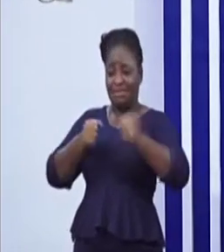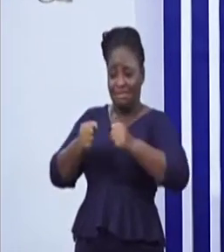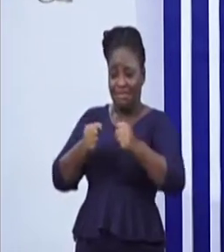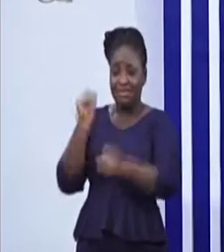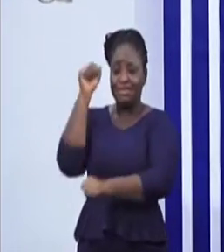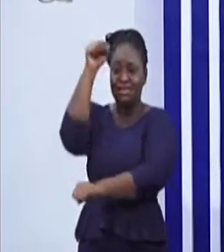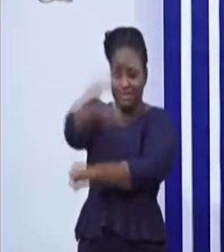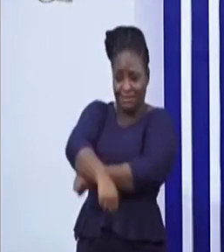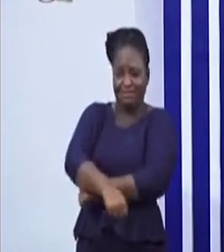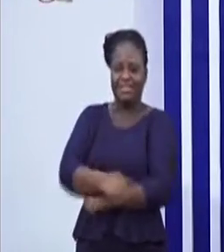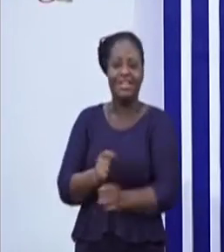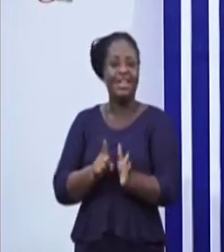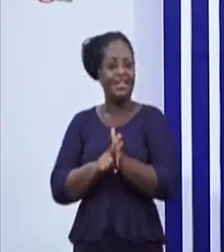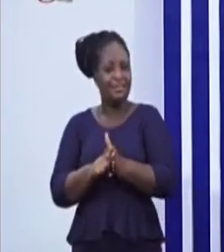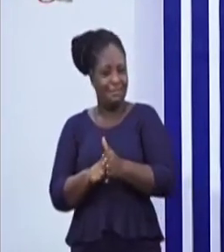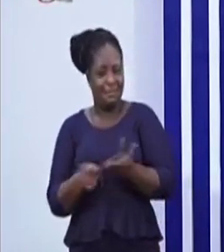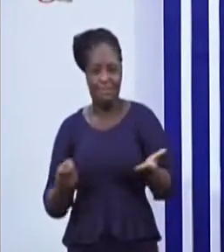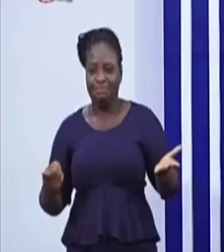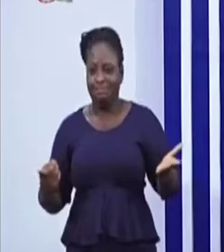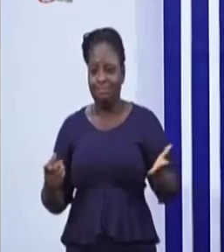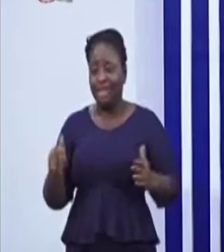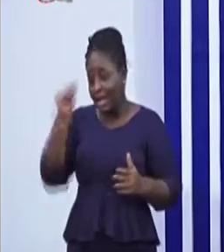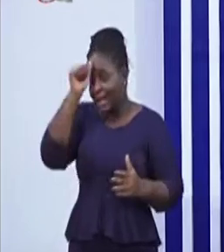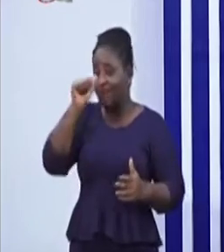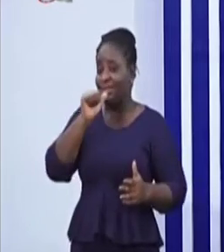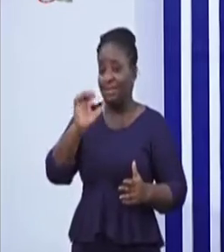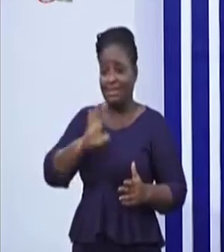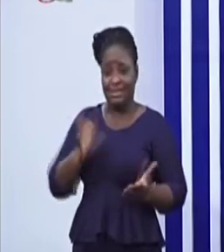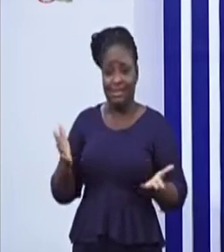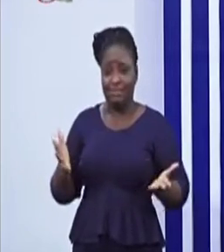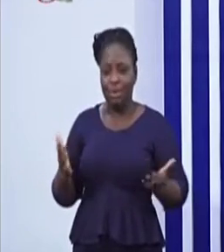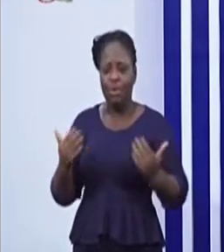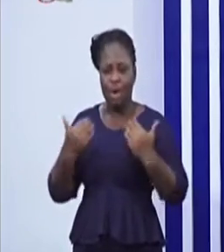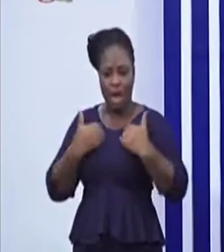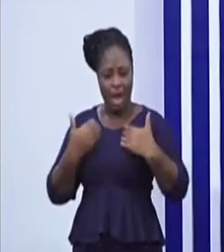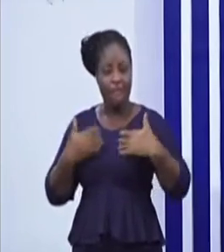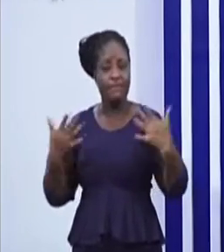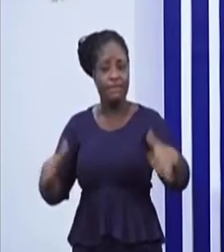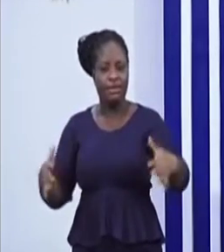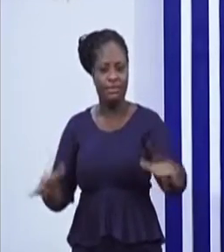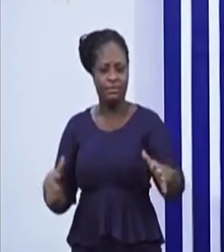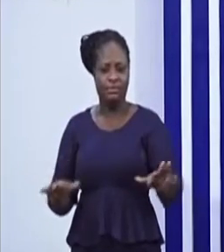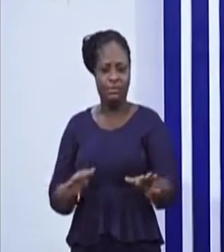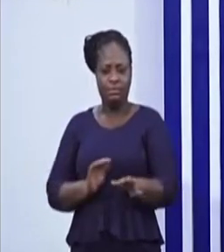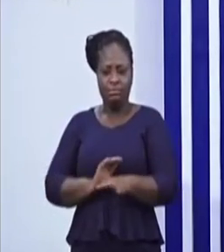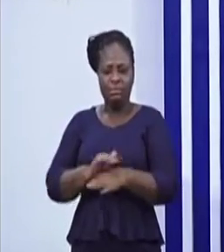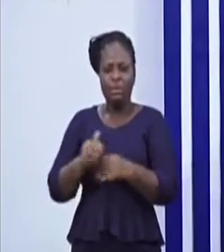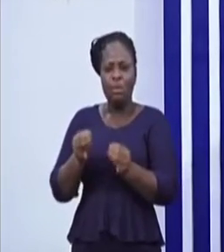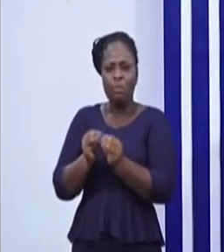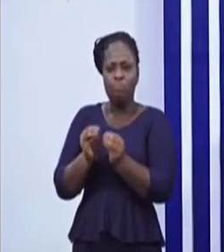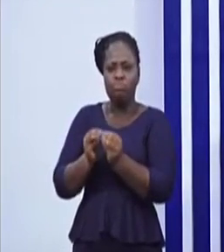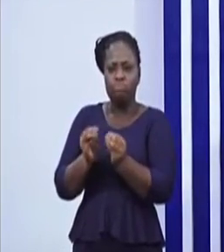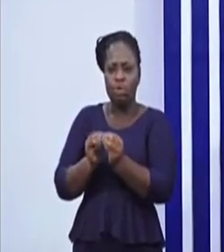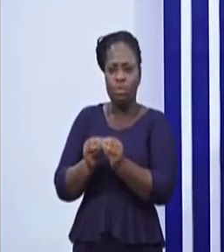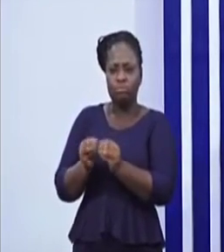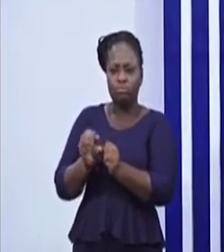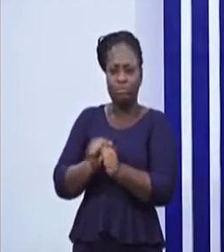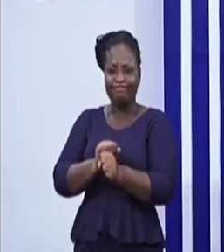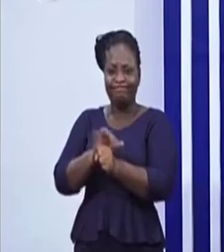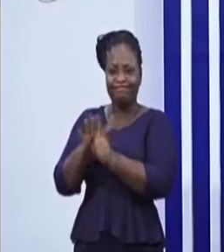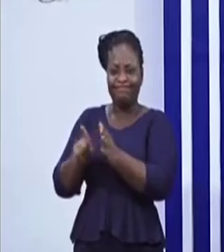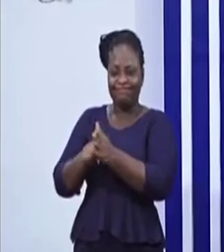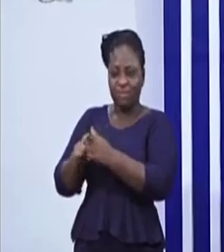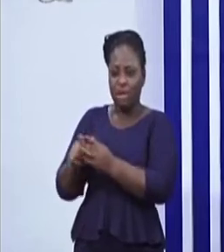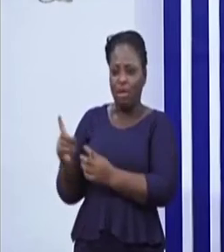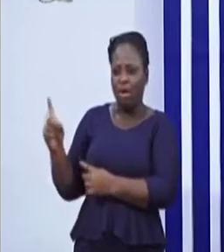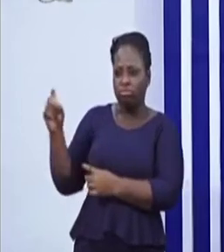defeat the virus. Ladies and gentlemen, we have completed a large-scale disinfection and